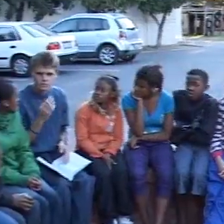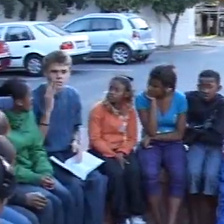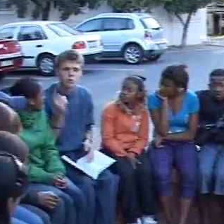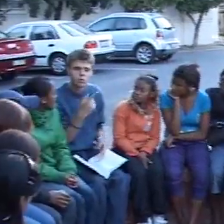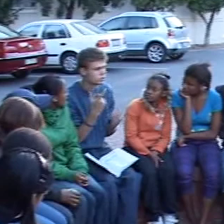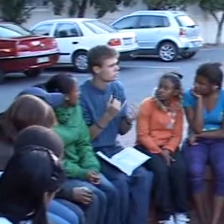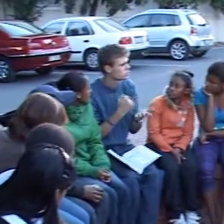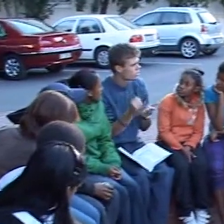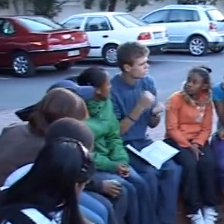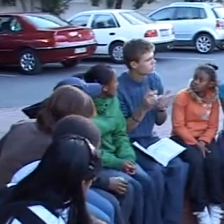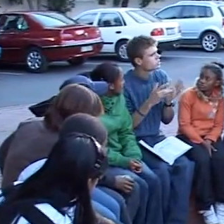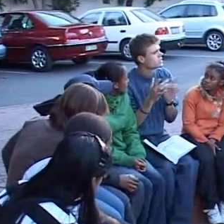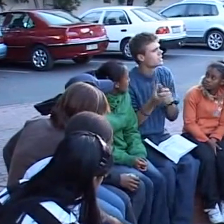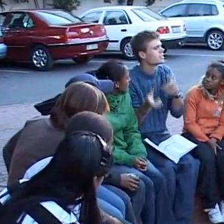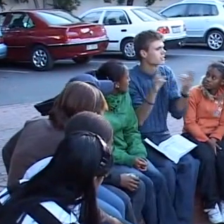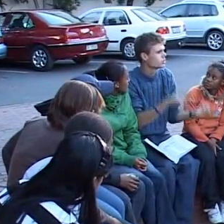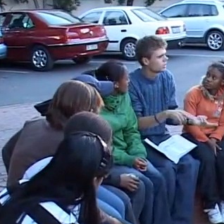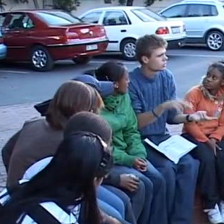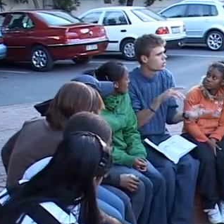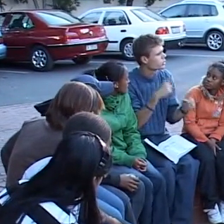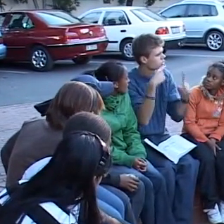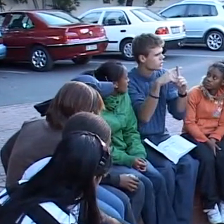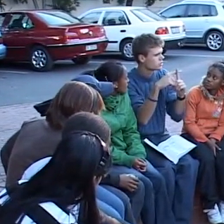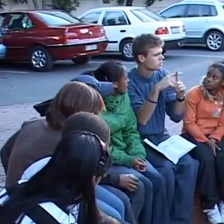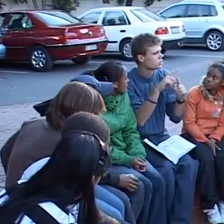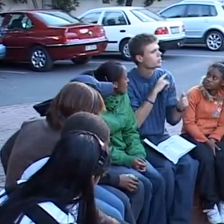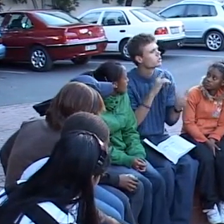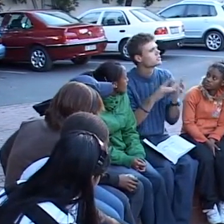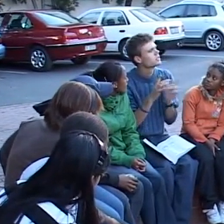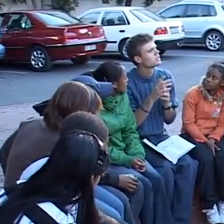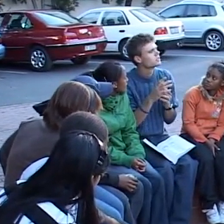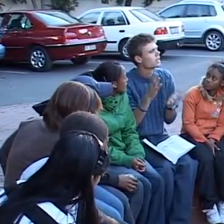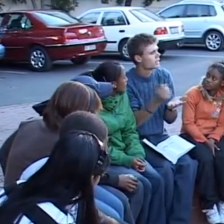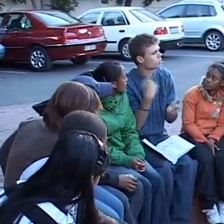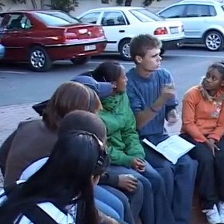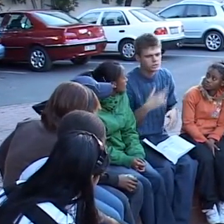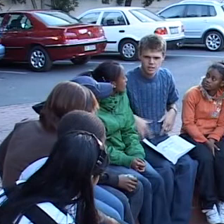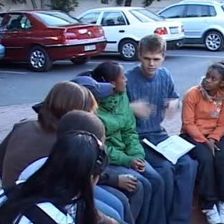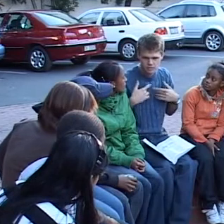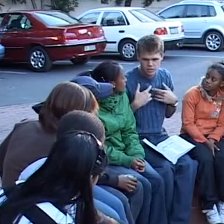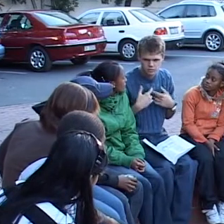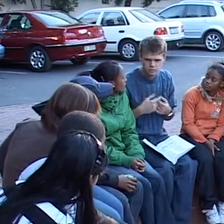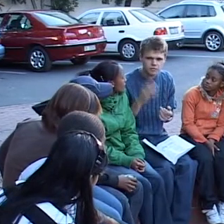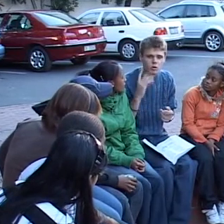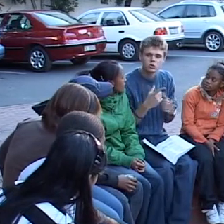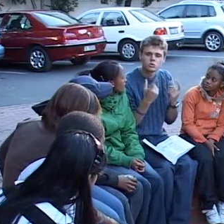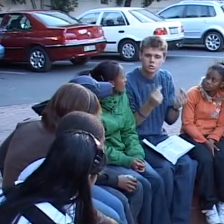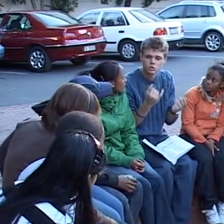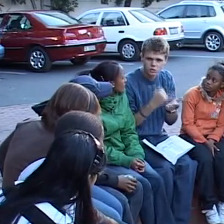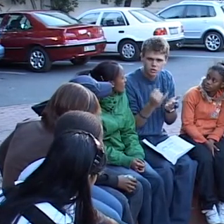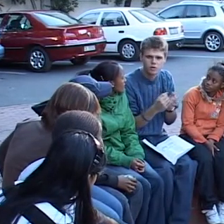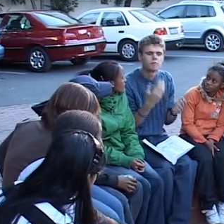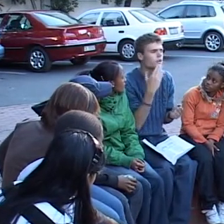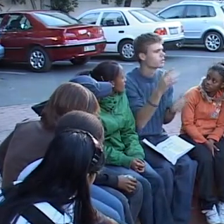Most deaf people cannot read the Bible, as it is written in a hearing, linear language, whereas sign language is